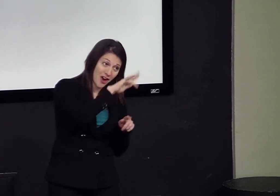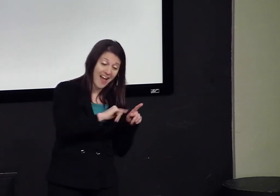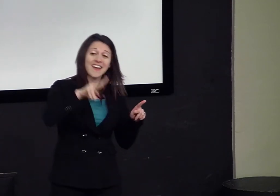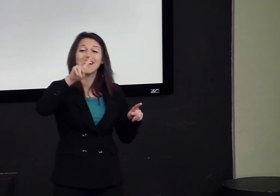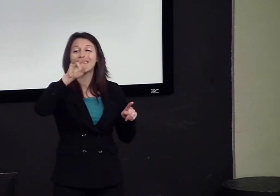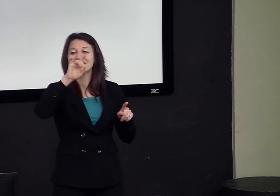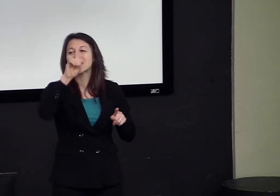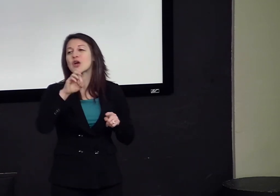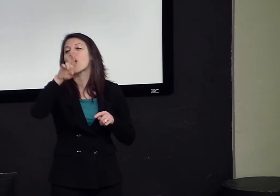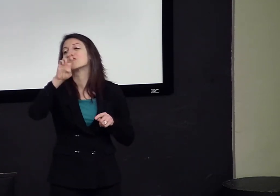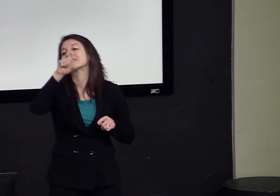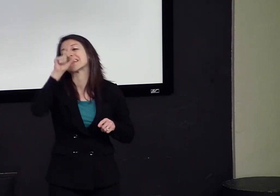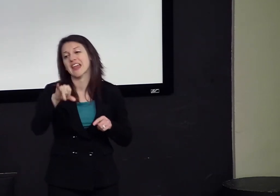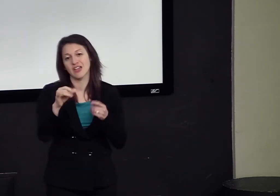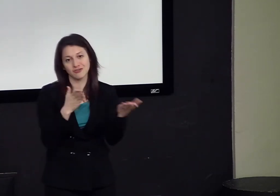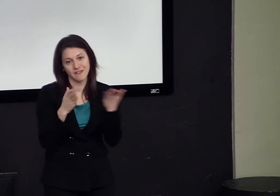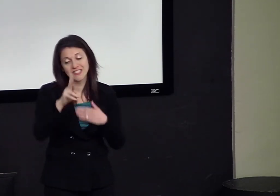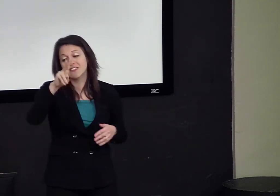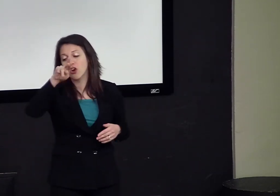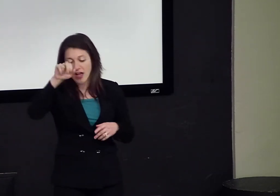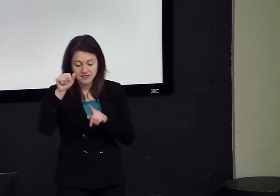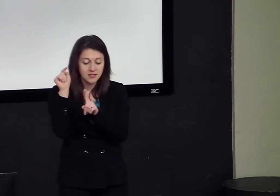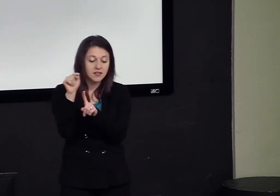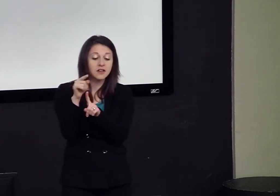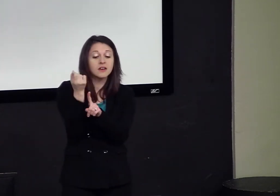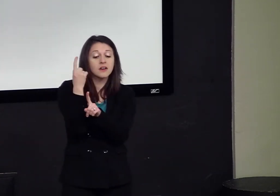So in talking about video relay services,